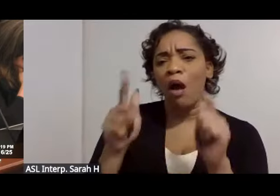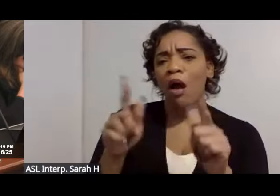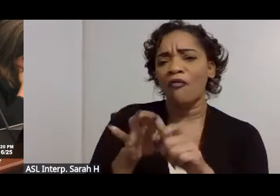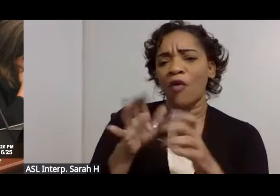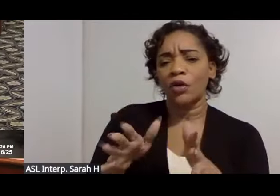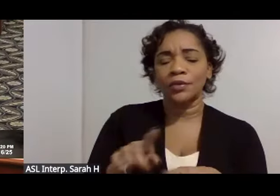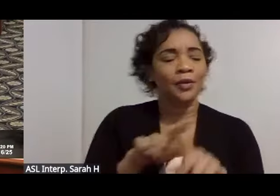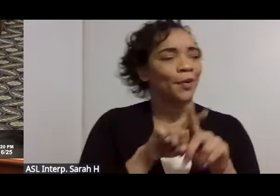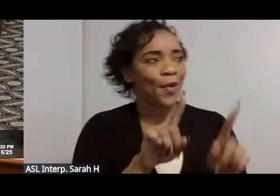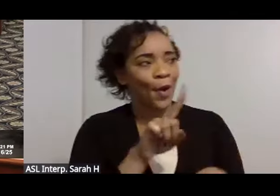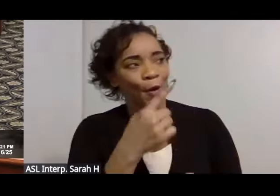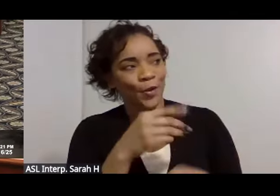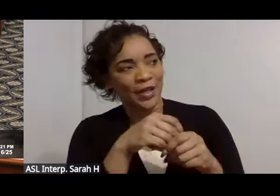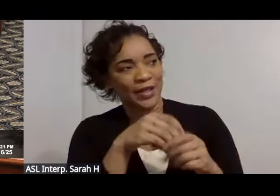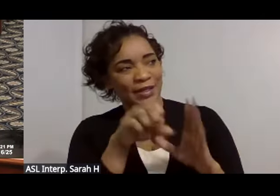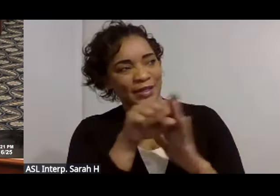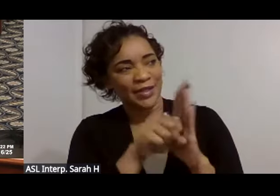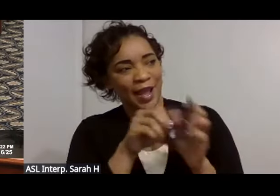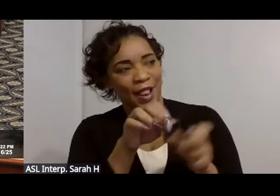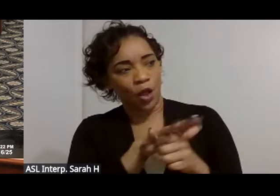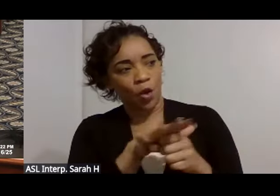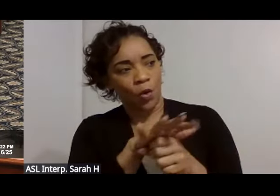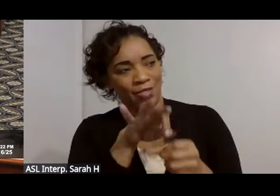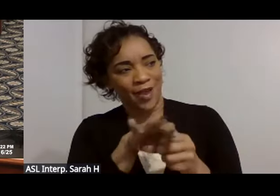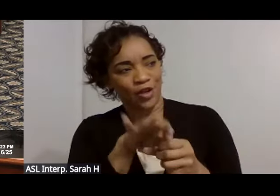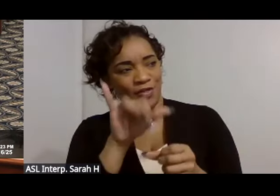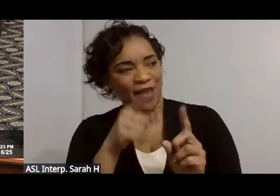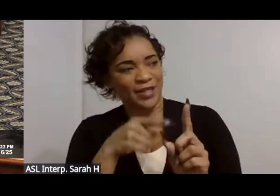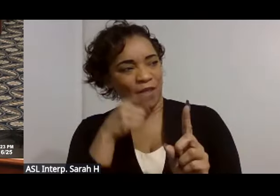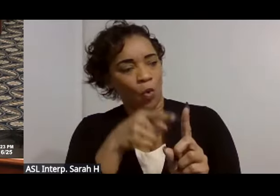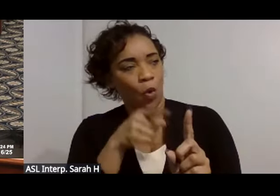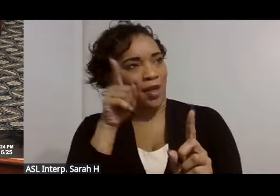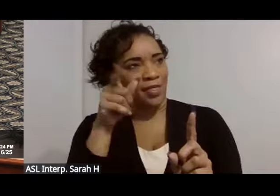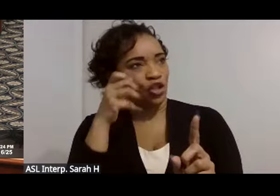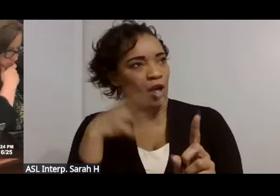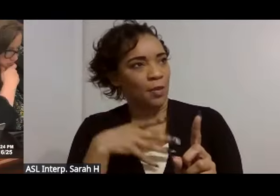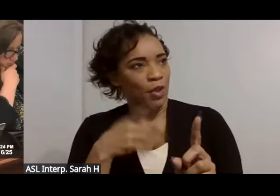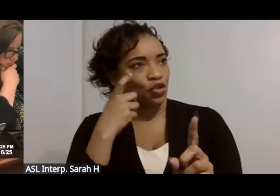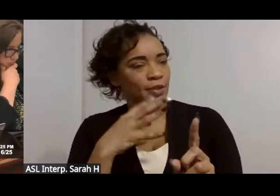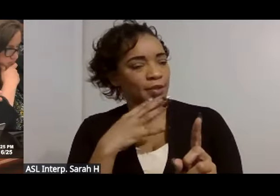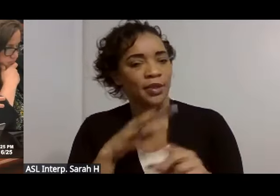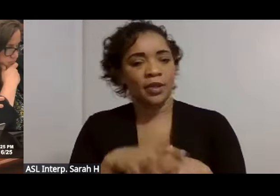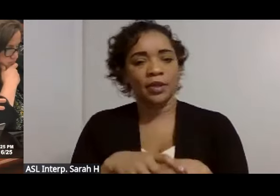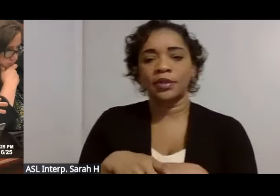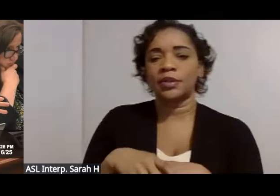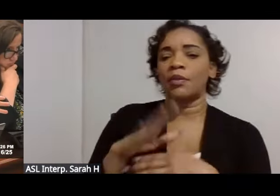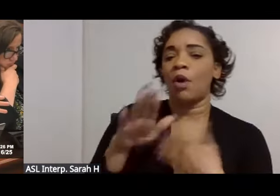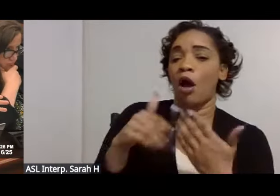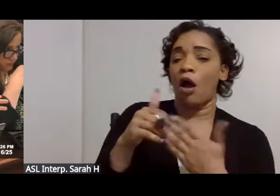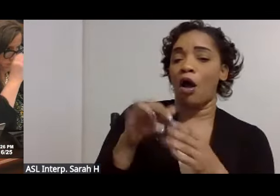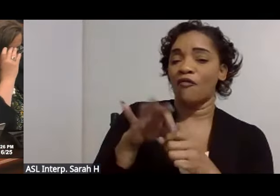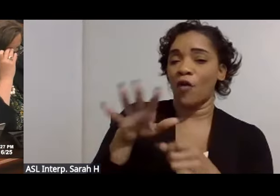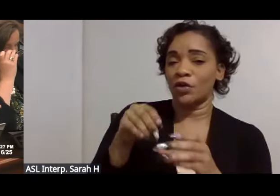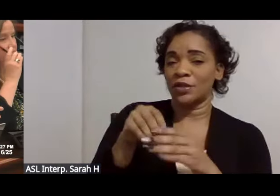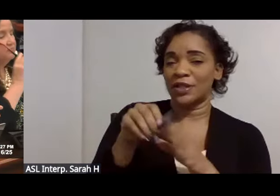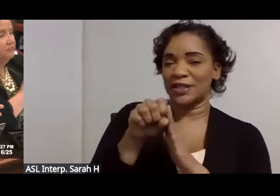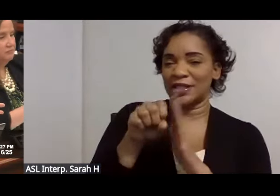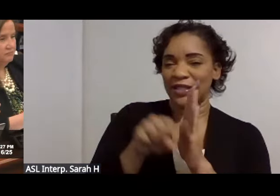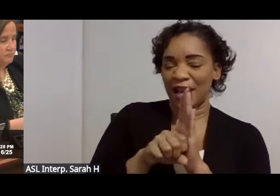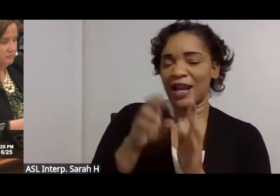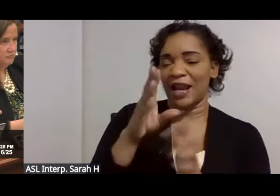local elections. And that's the point that the Right, gentleman so that was just it's up here. applicable to all voters in state and federal elections, and that's why in state and